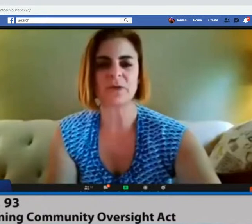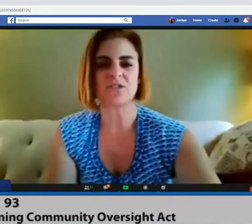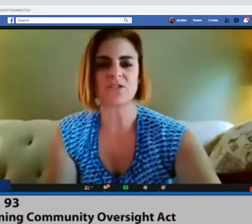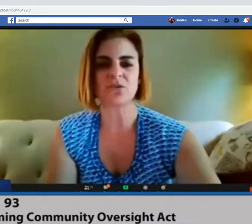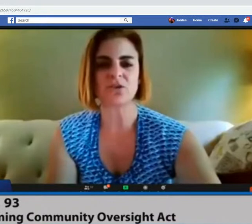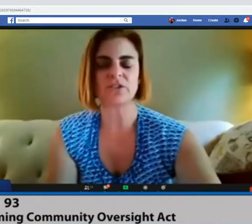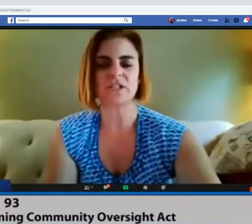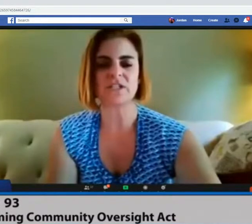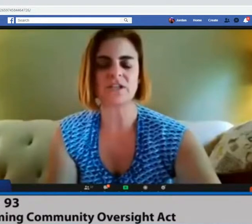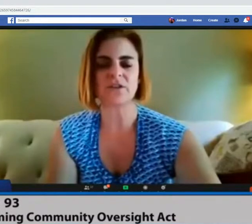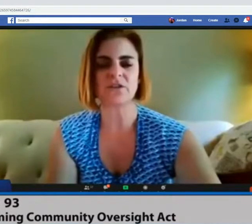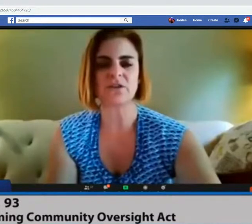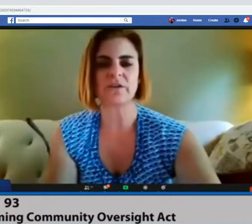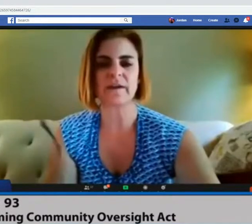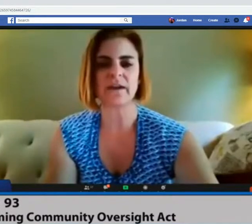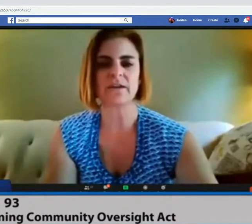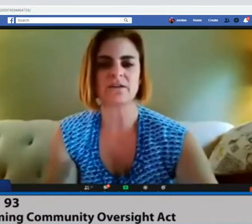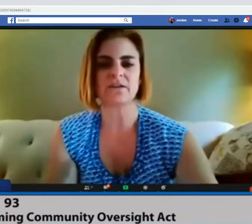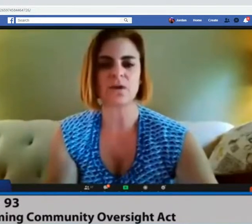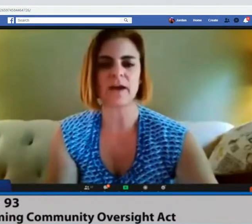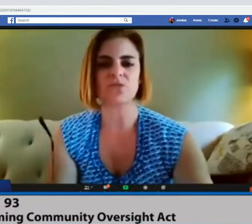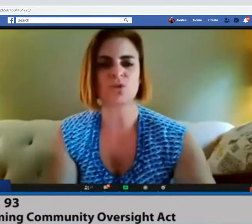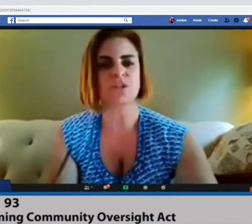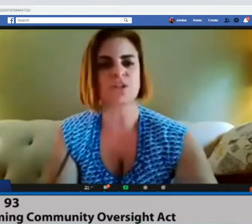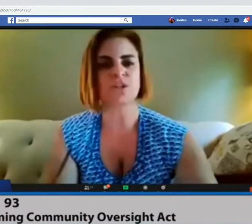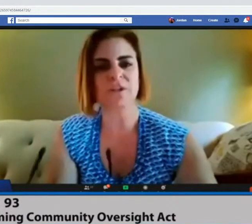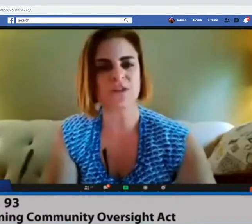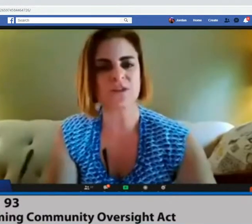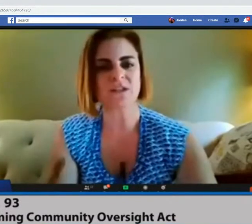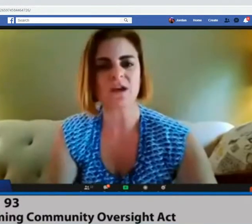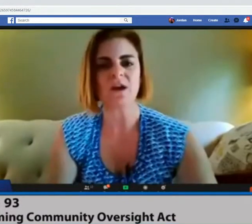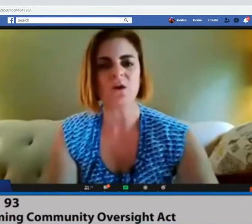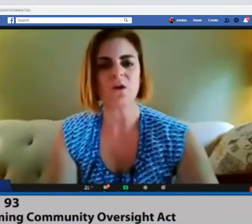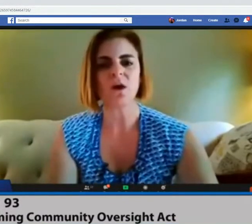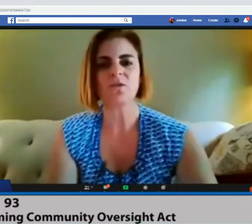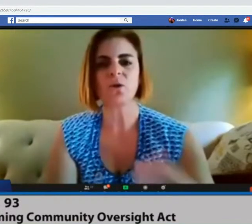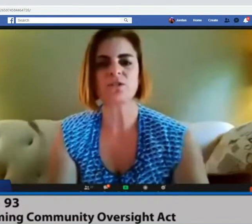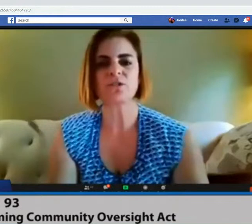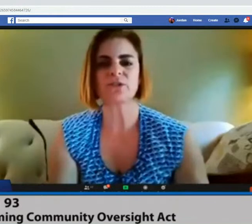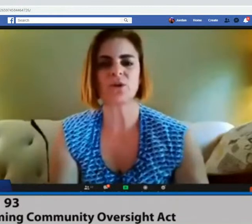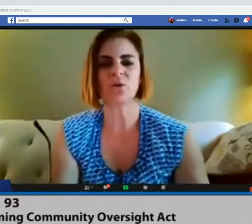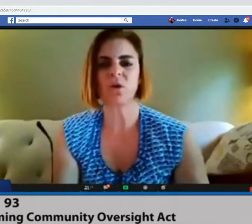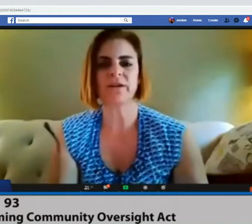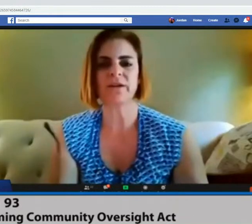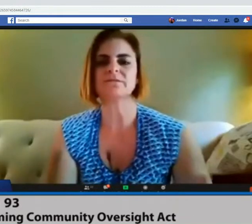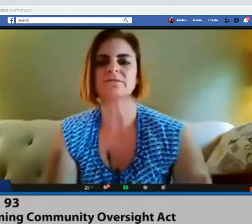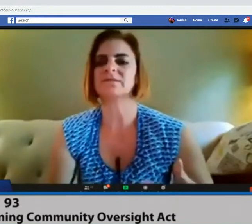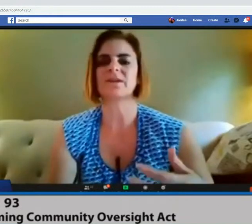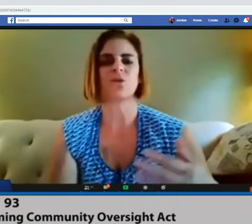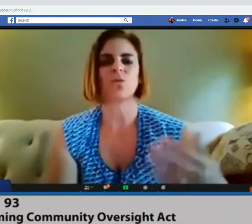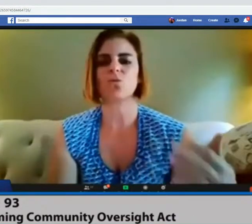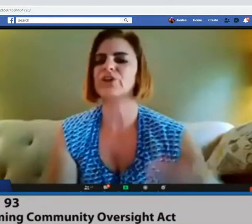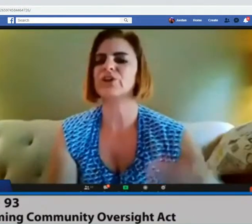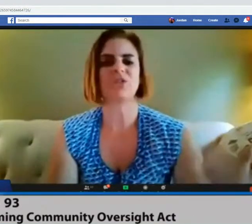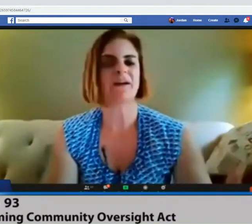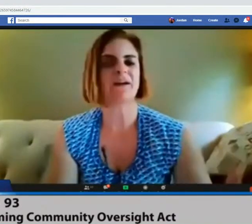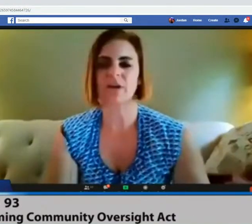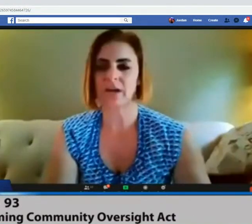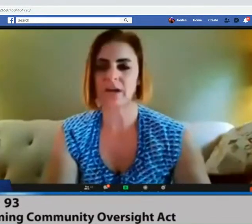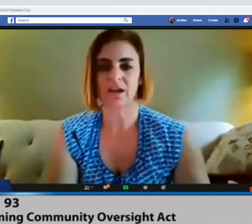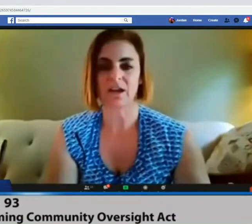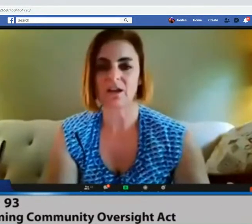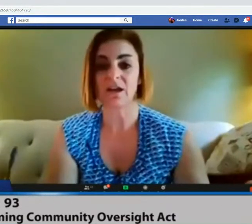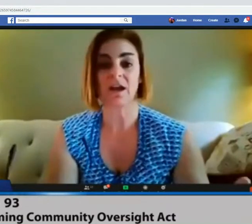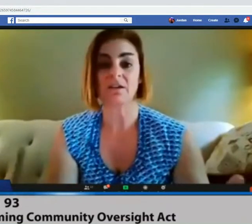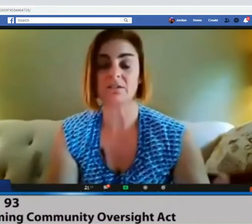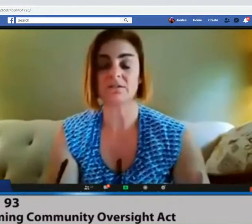Representative Pinto could get together and kind of wordsmith this. Of course, we don't want warrior-like